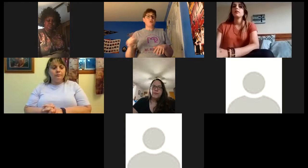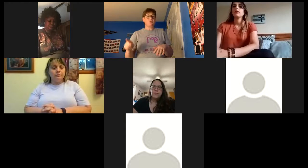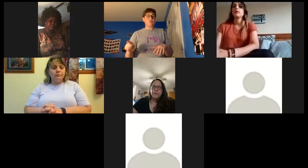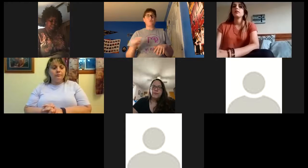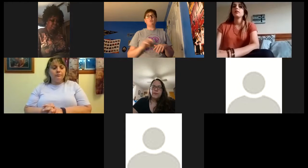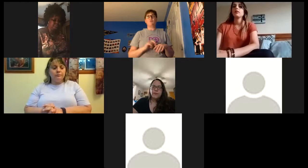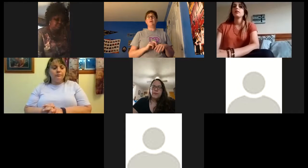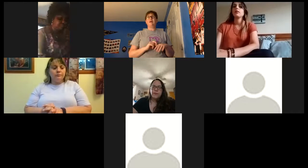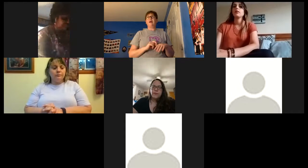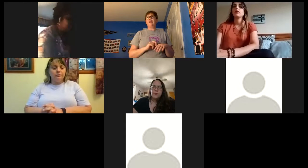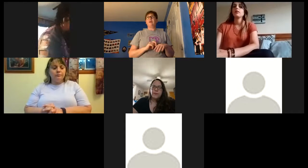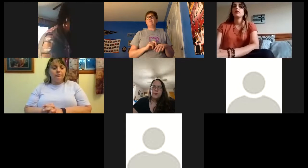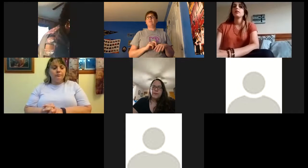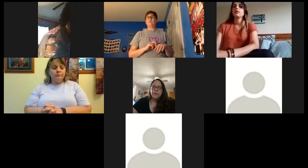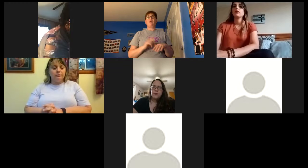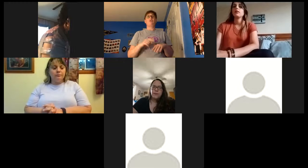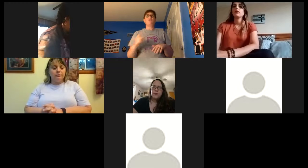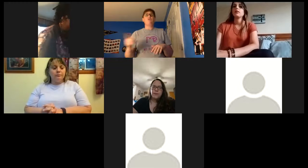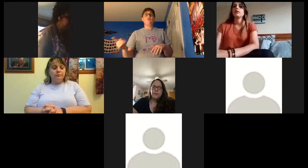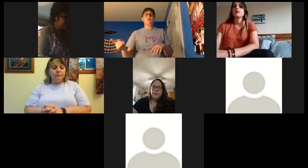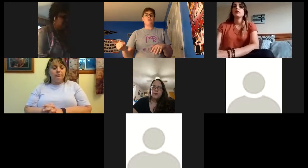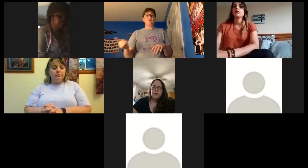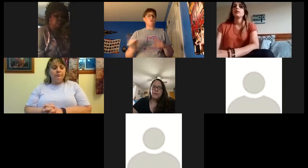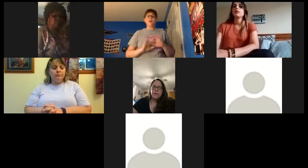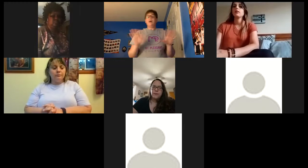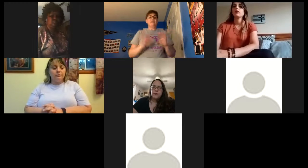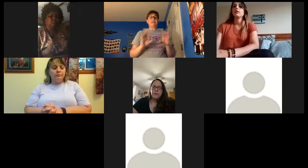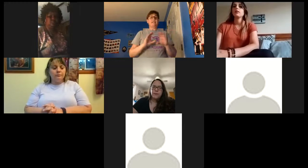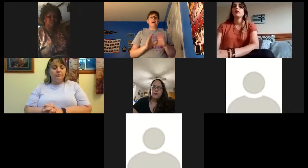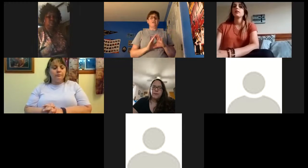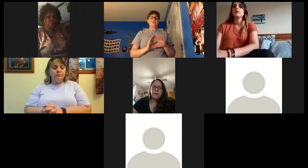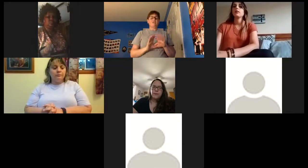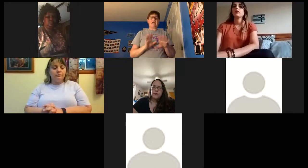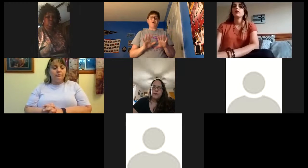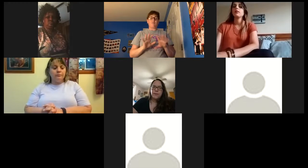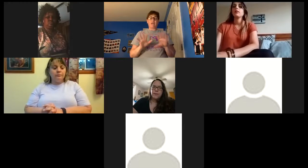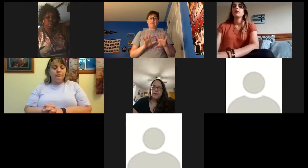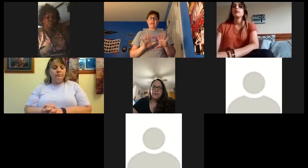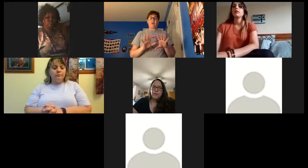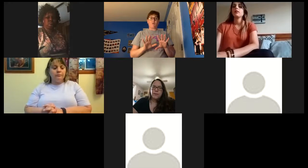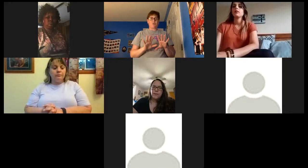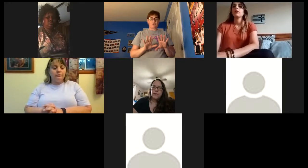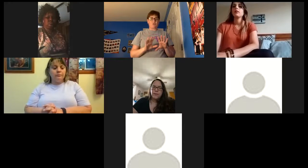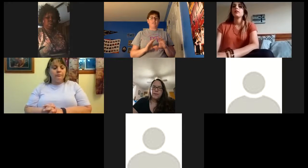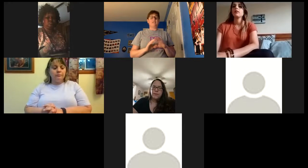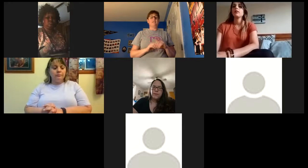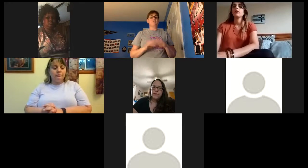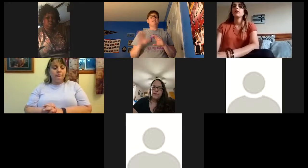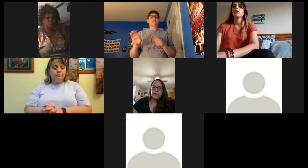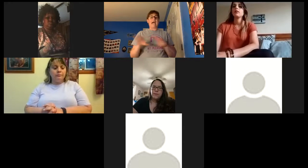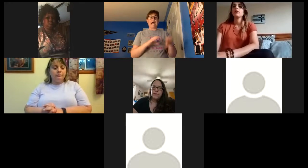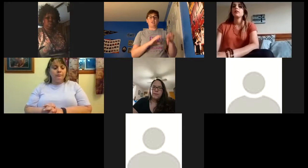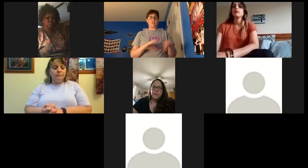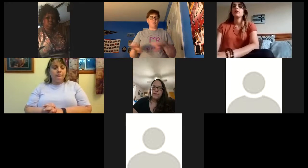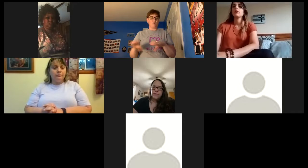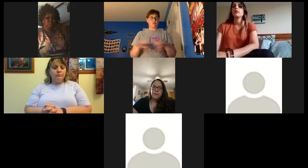you go to school? Where do you go to school? It's not used for that, not in that word do. This is just like